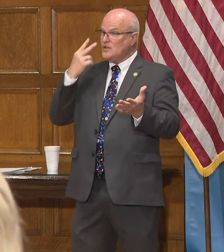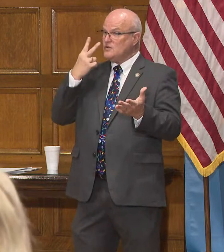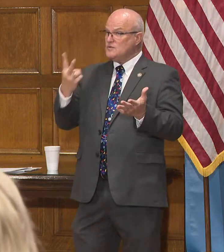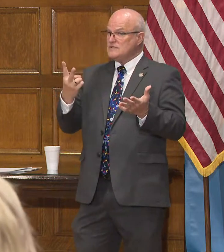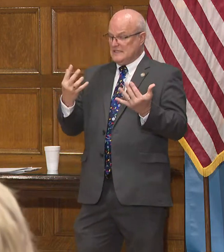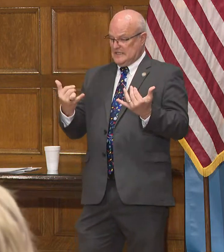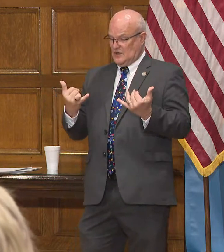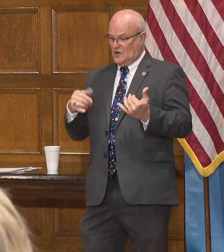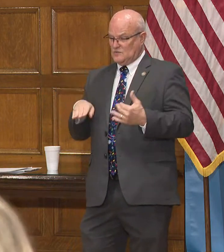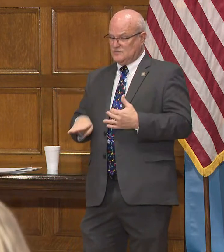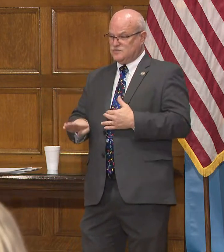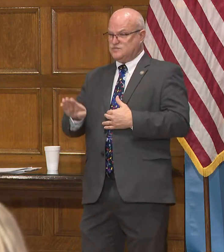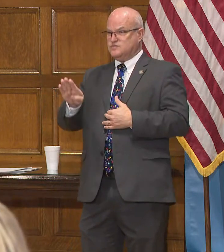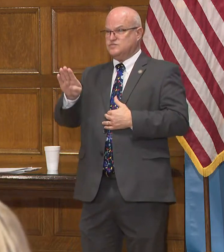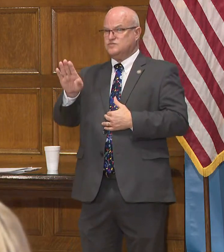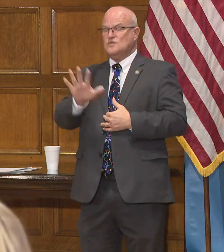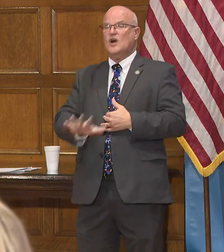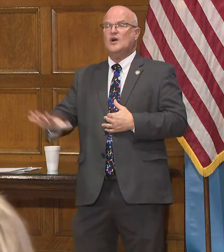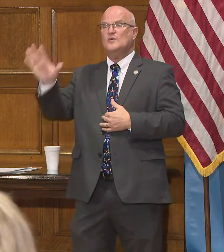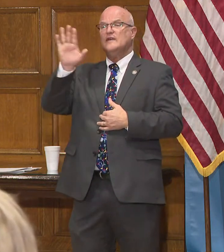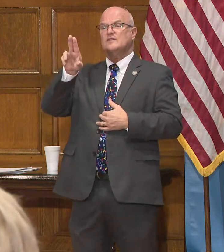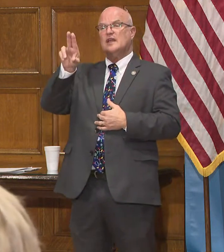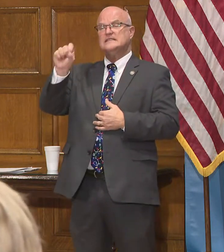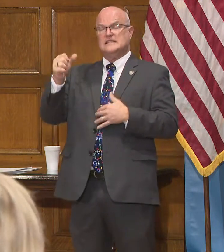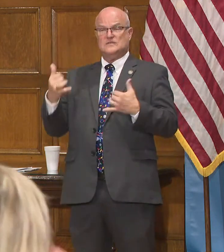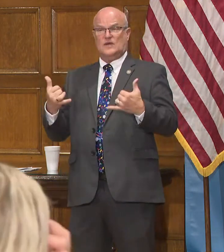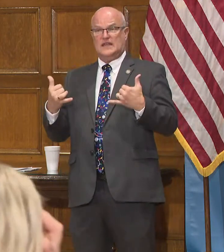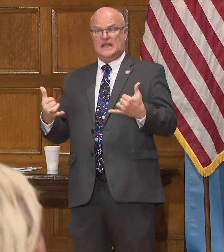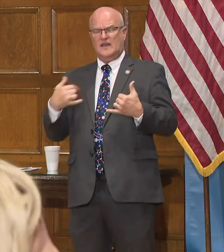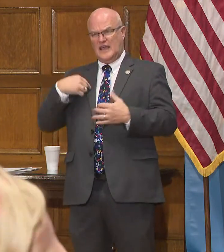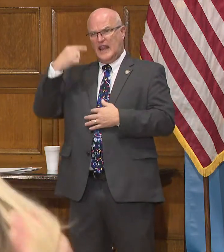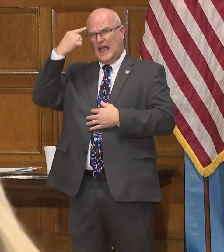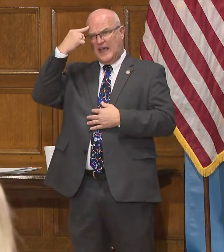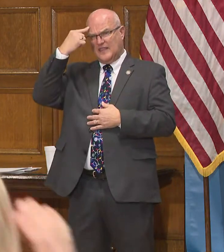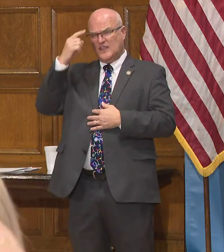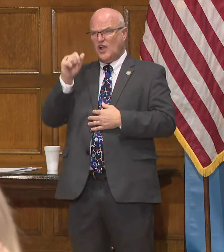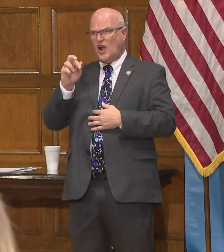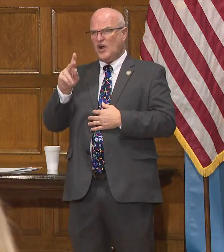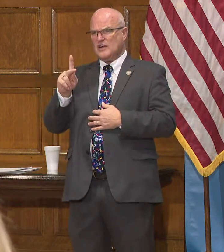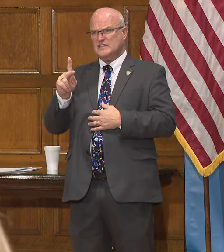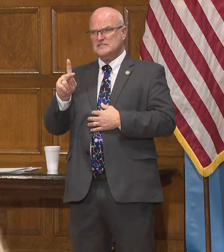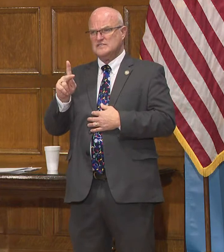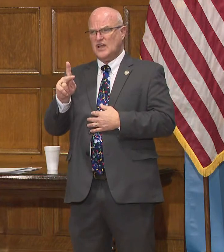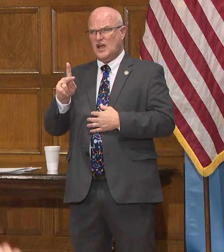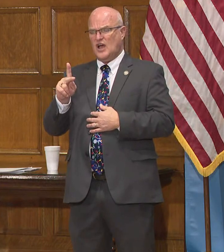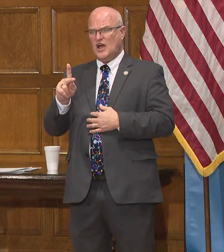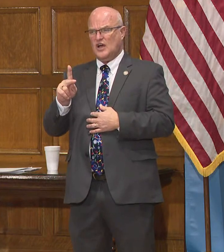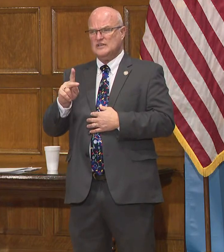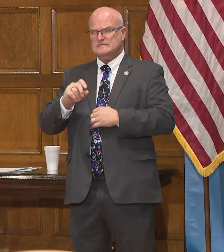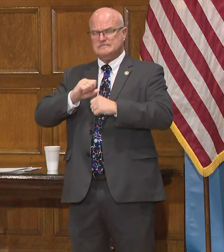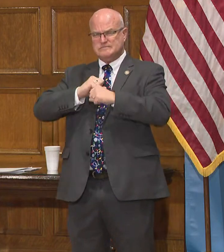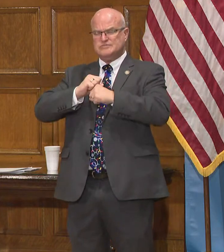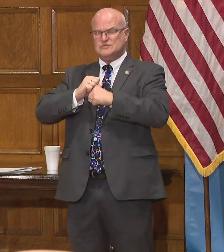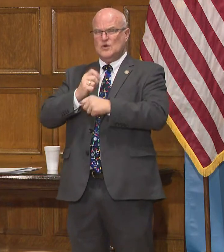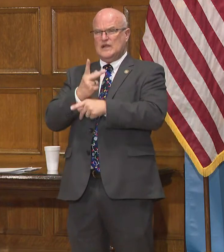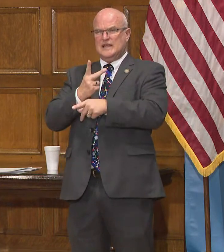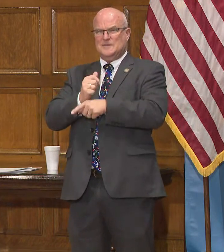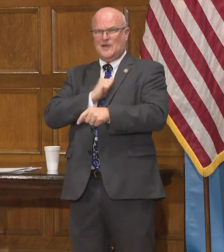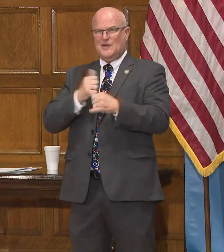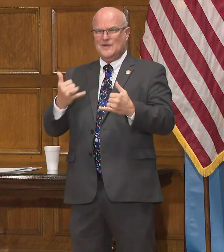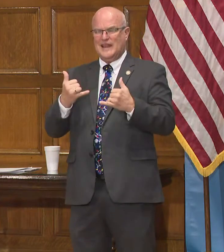current wave that's increasing across the United States of America. And actually, I think Arkansas is pushing back on it. We're holding our